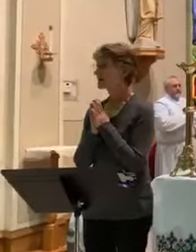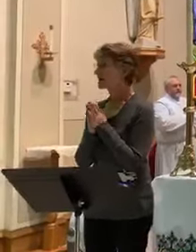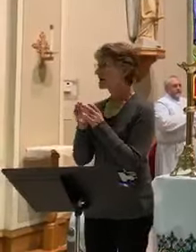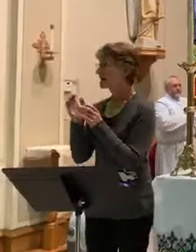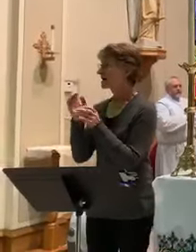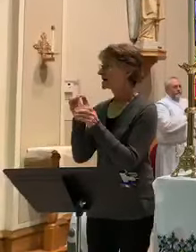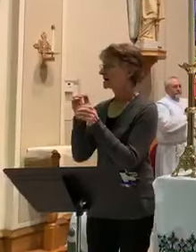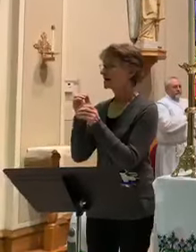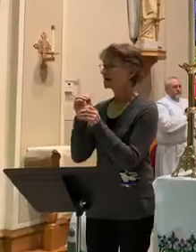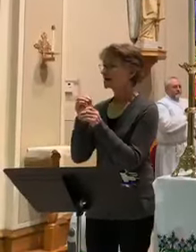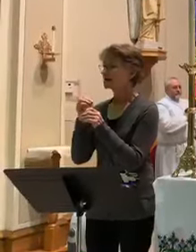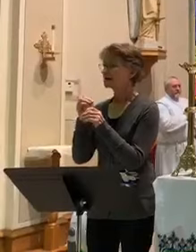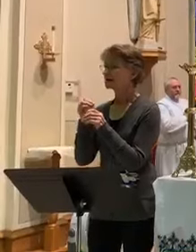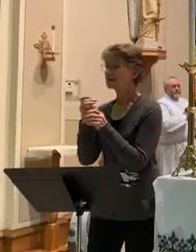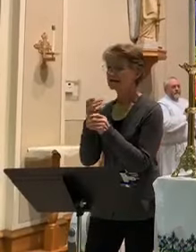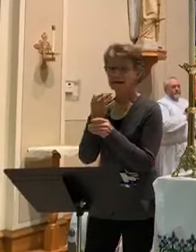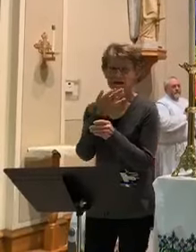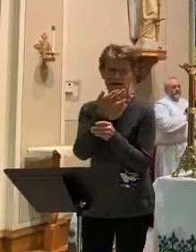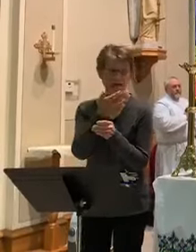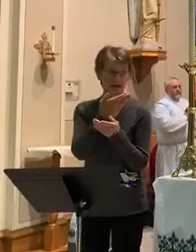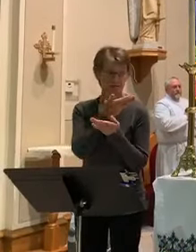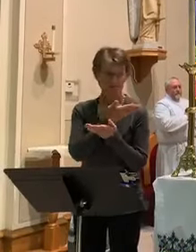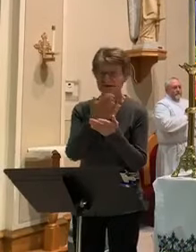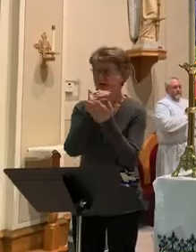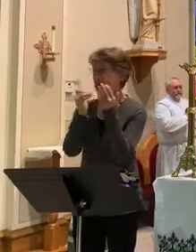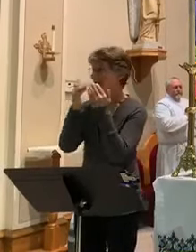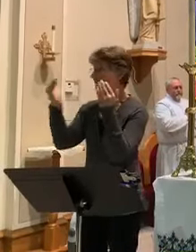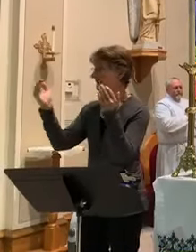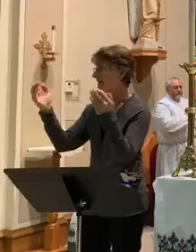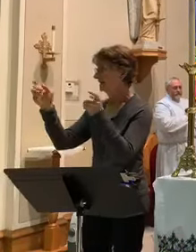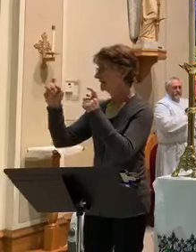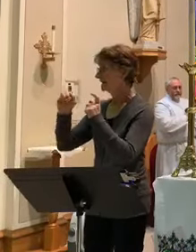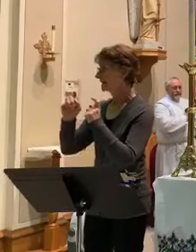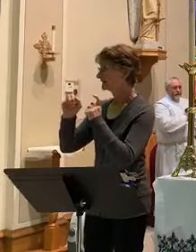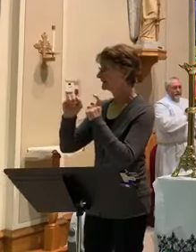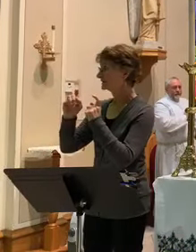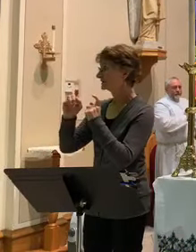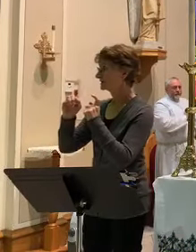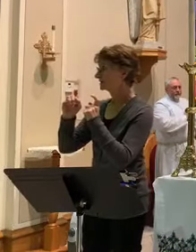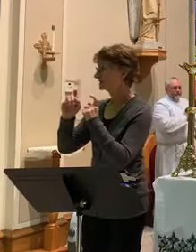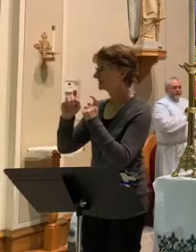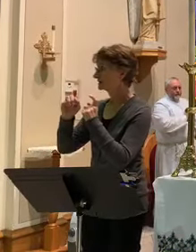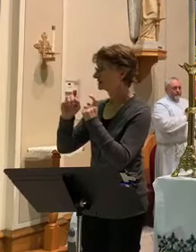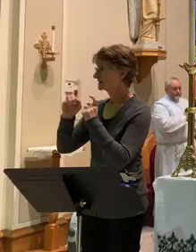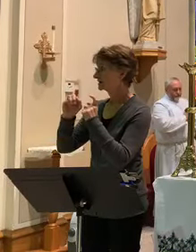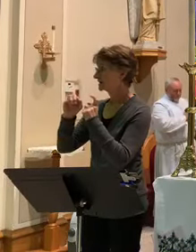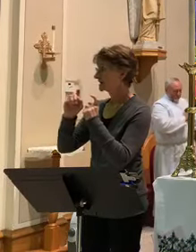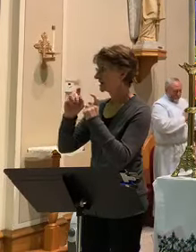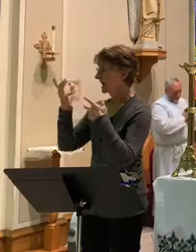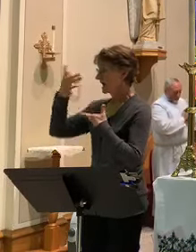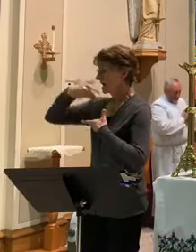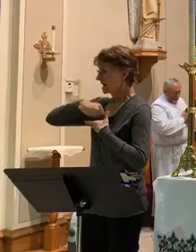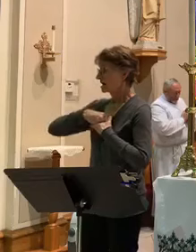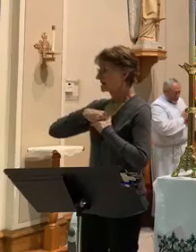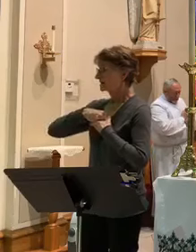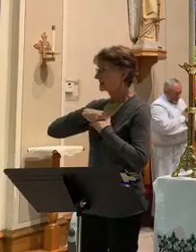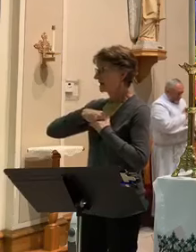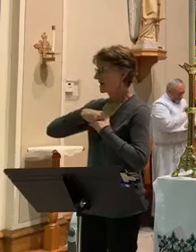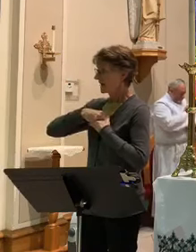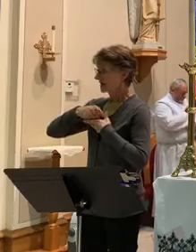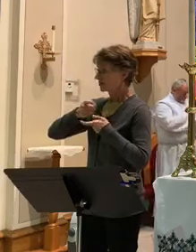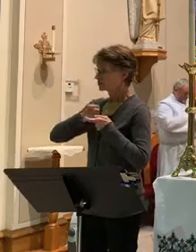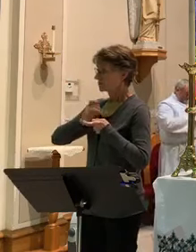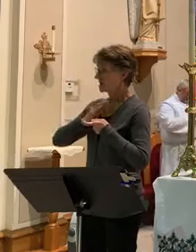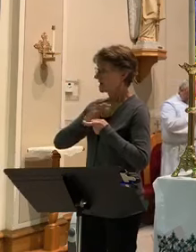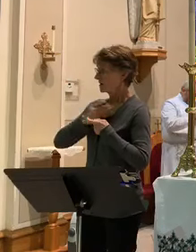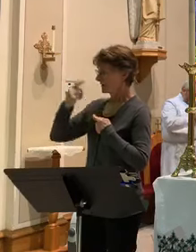May the working of this heavenly gift, we pray, O Lord, take possession of our minds and bodies